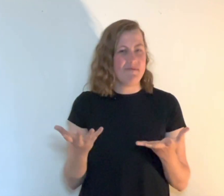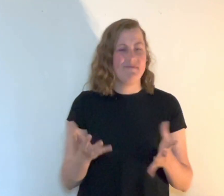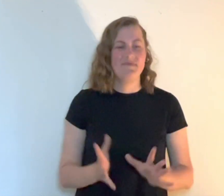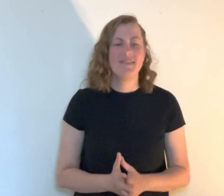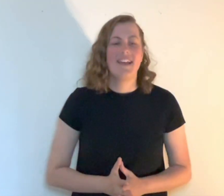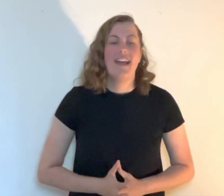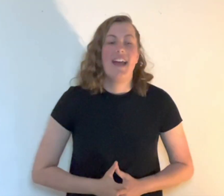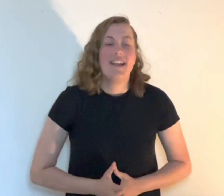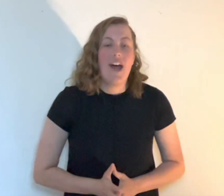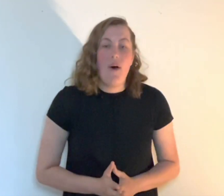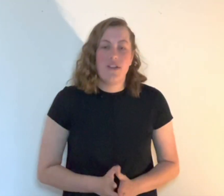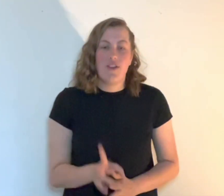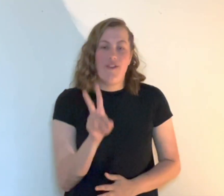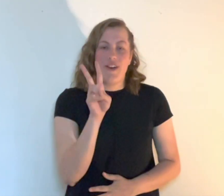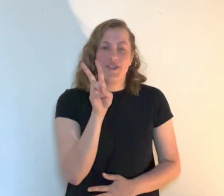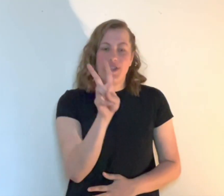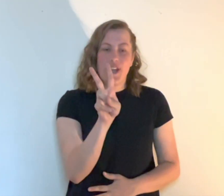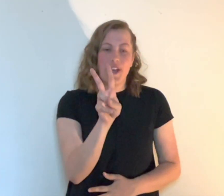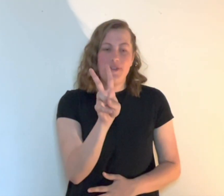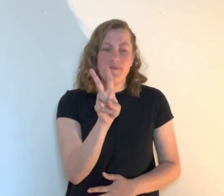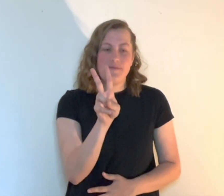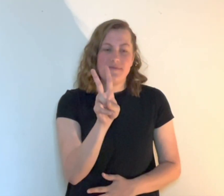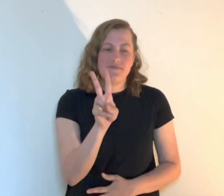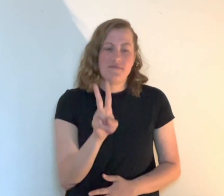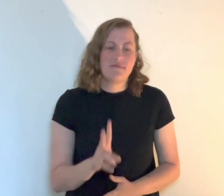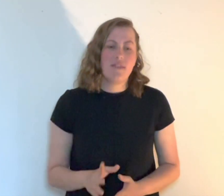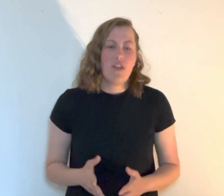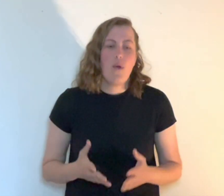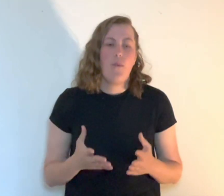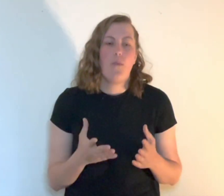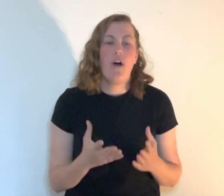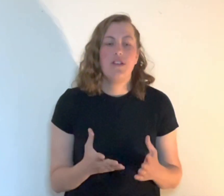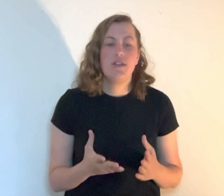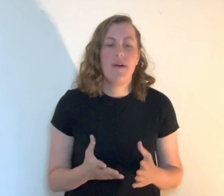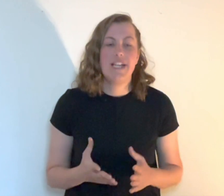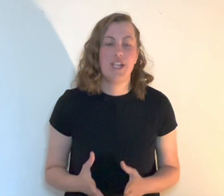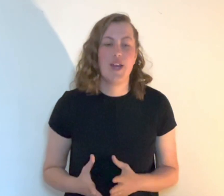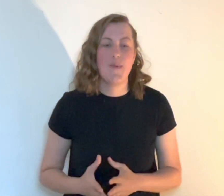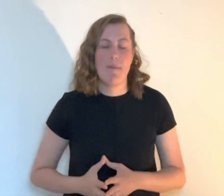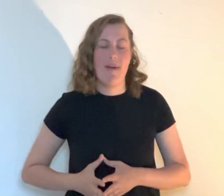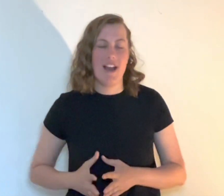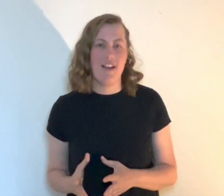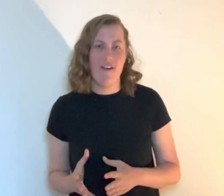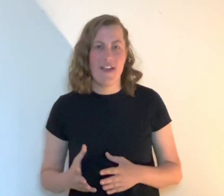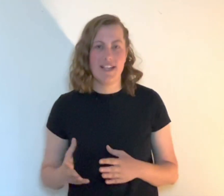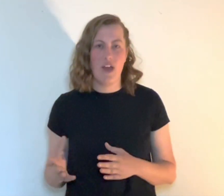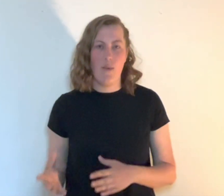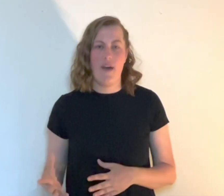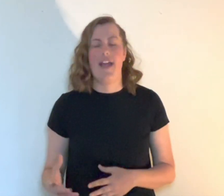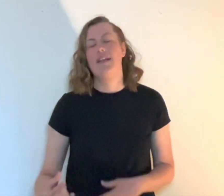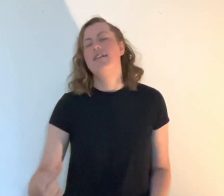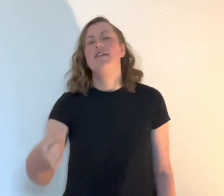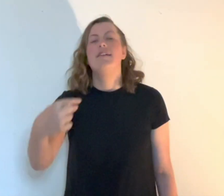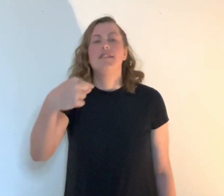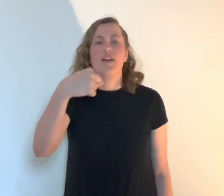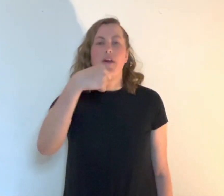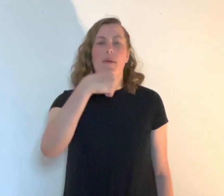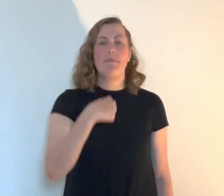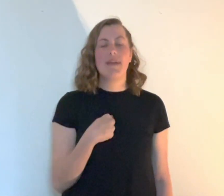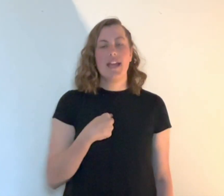Now onto verse 2 What do I do when my love is away? So me